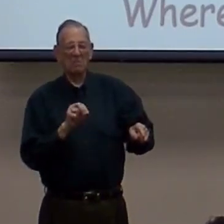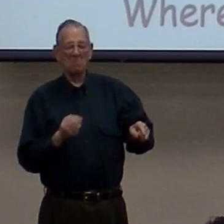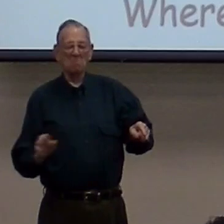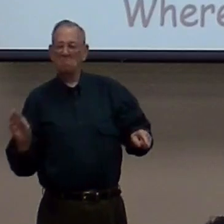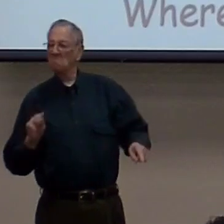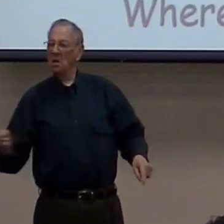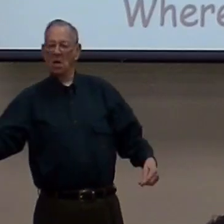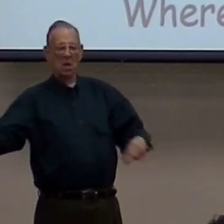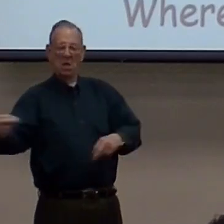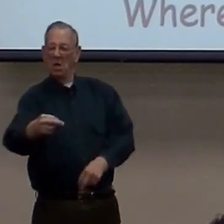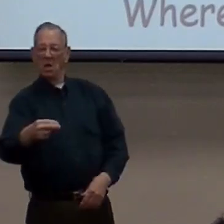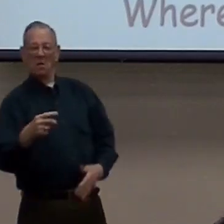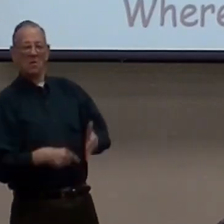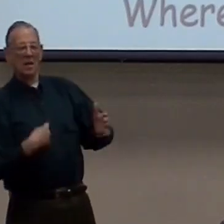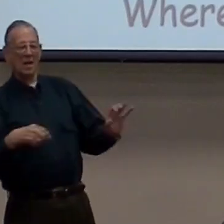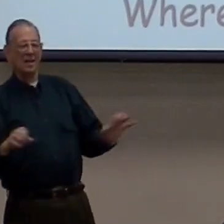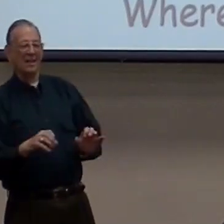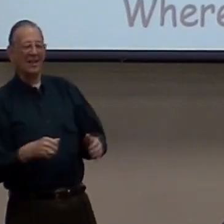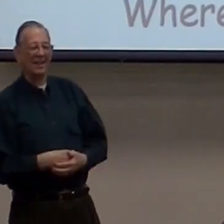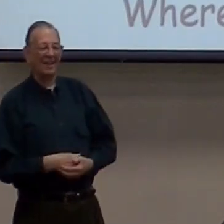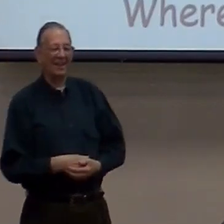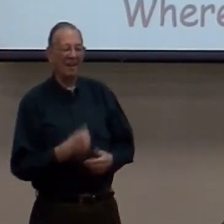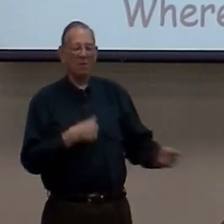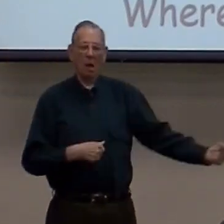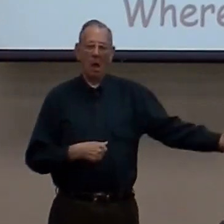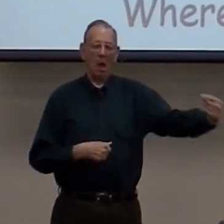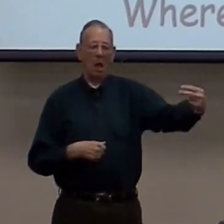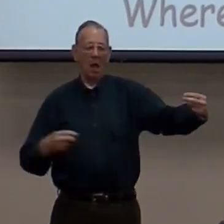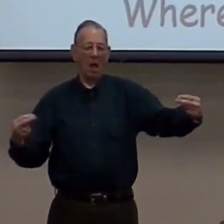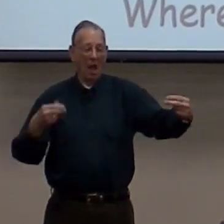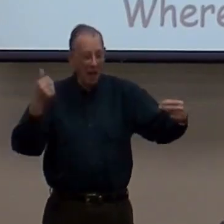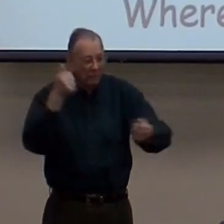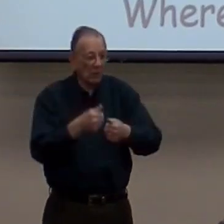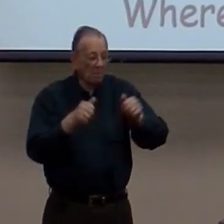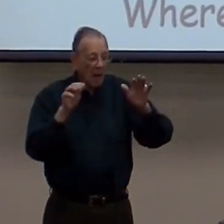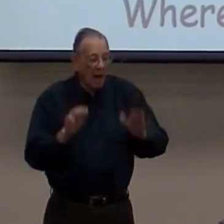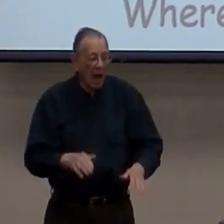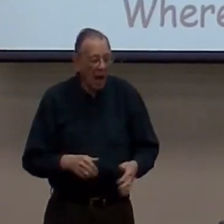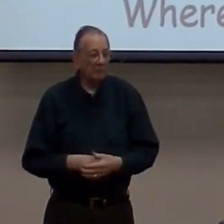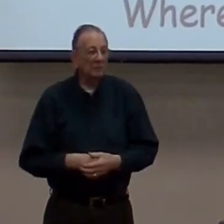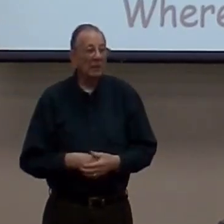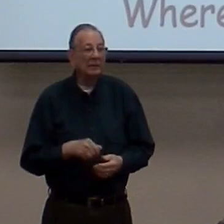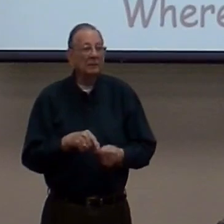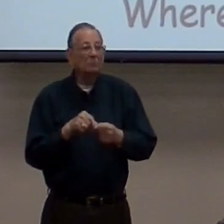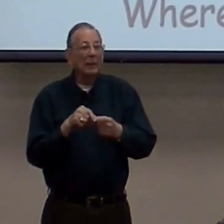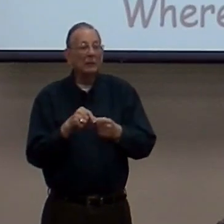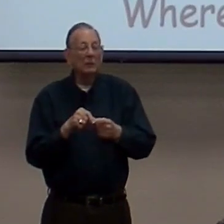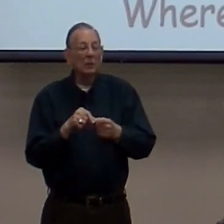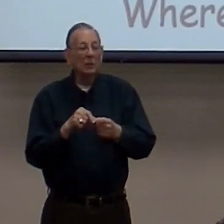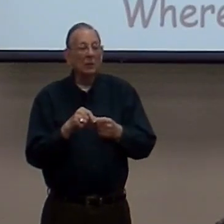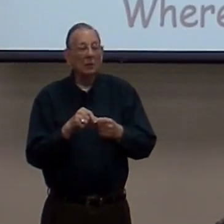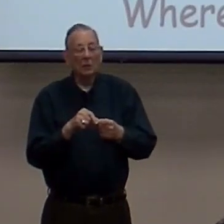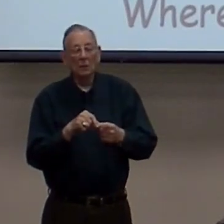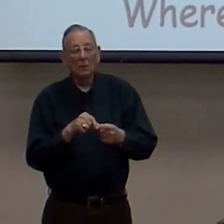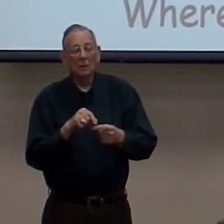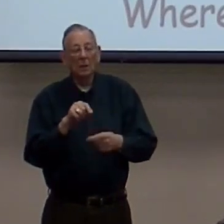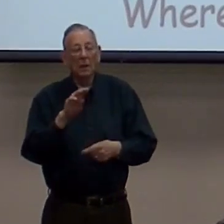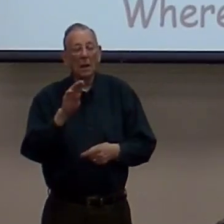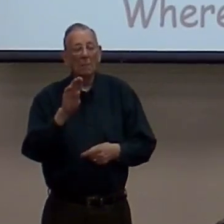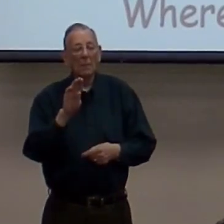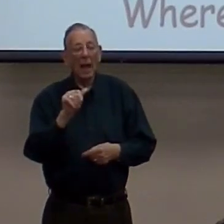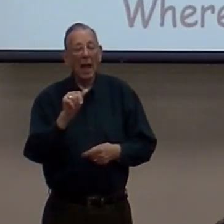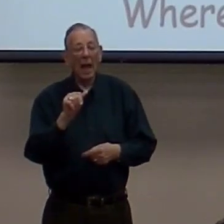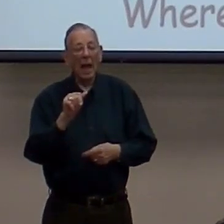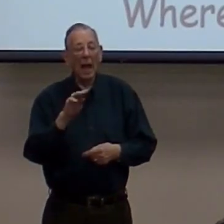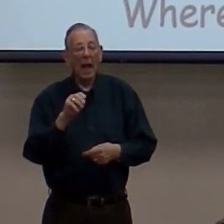where everybody can see and when everybody would bow down. And when he put this special band together, I'm going to call it the Babylonian